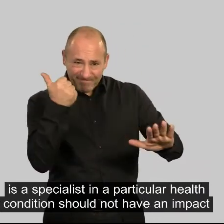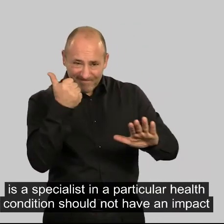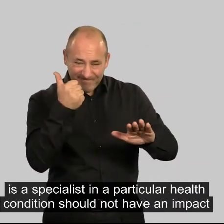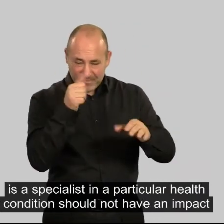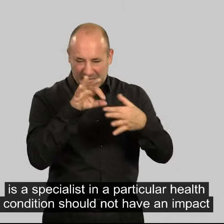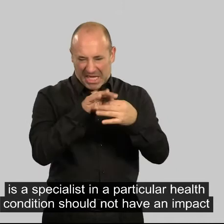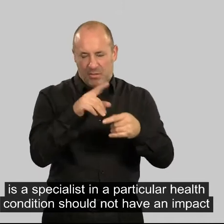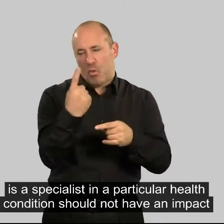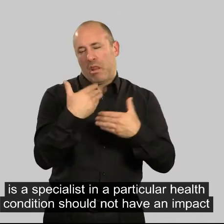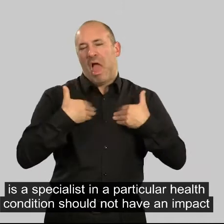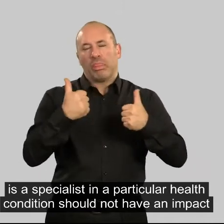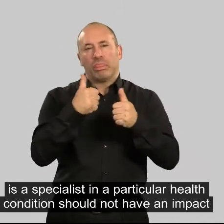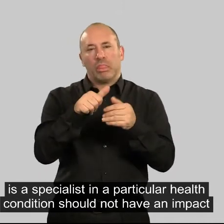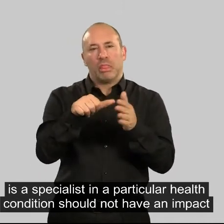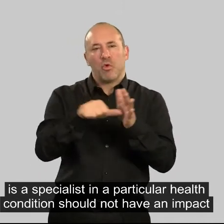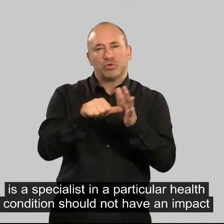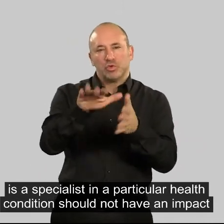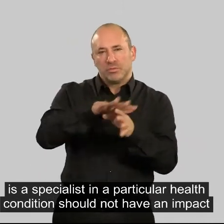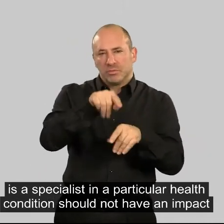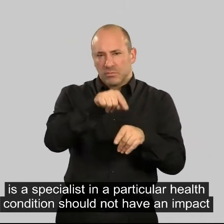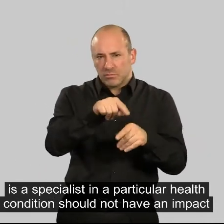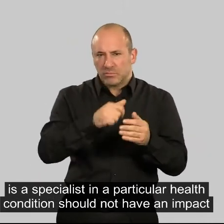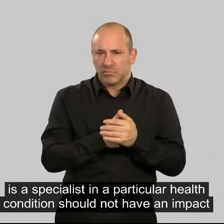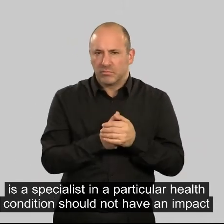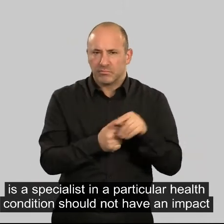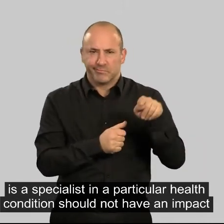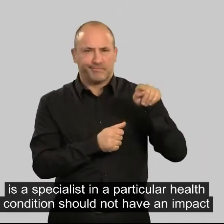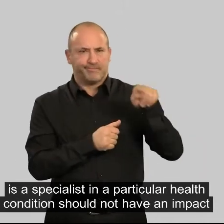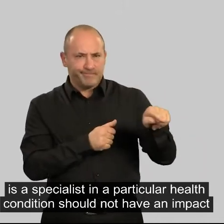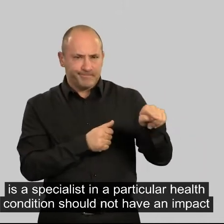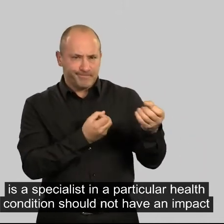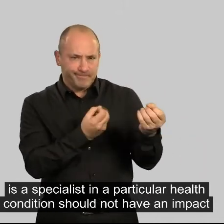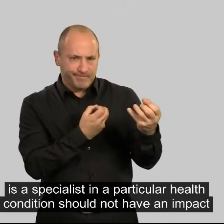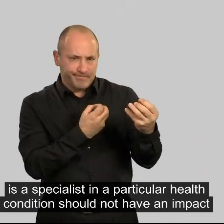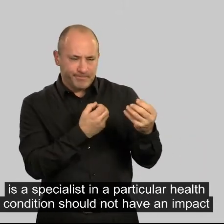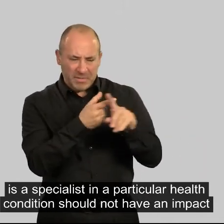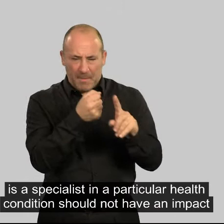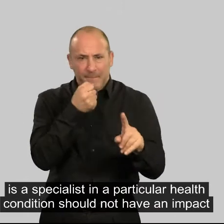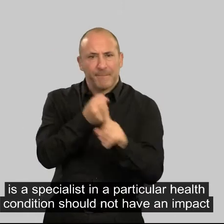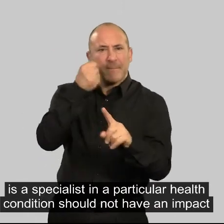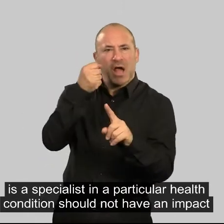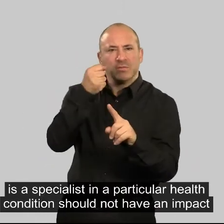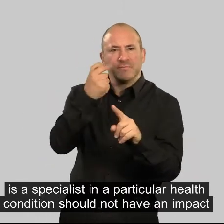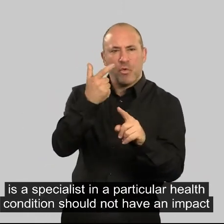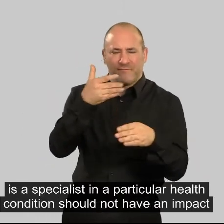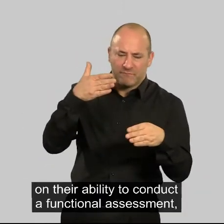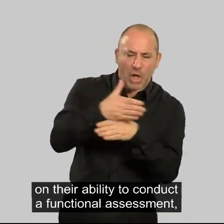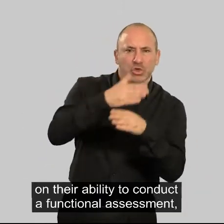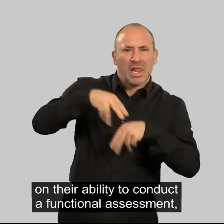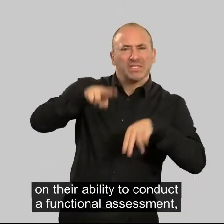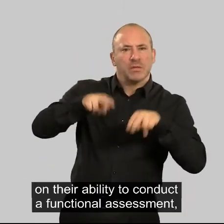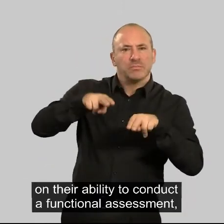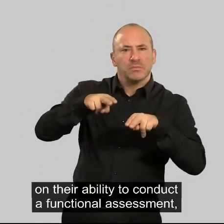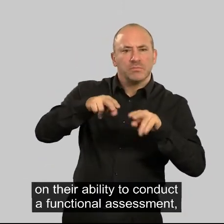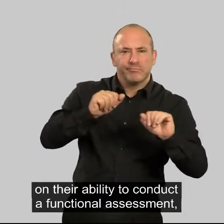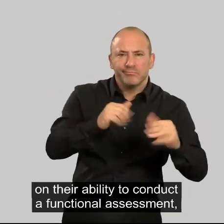should not have an impact on their ability to conduct a functional assessment, providing adequate training is in